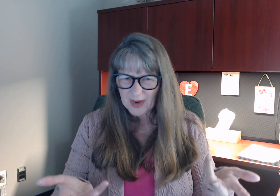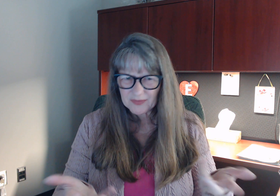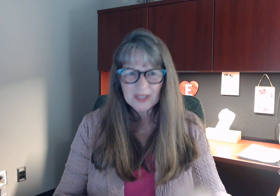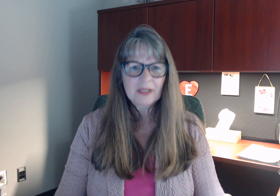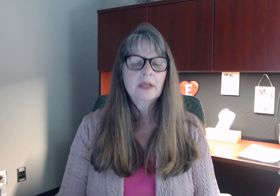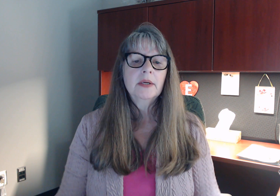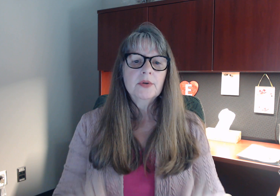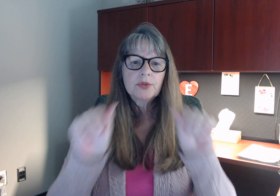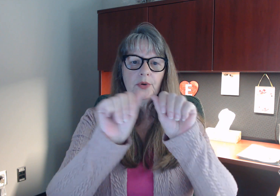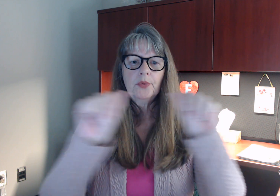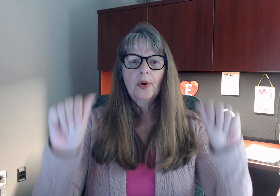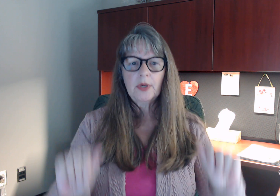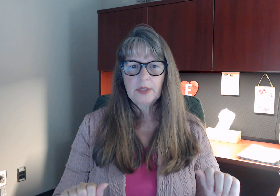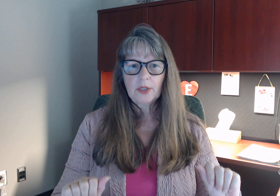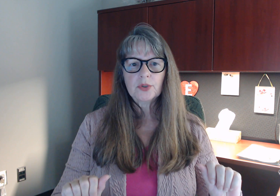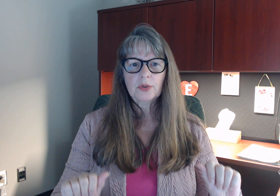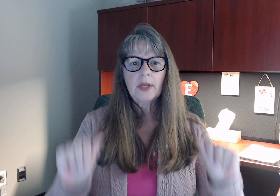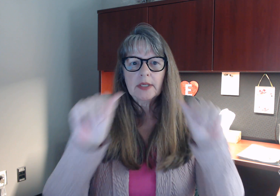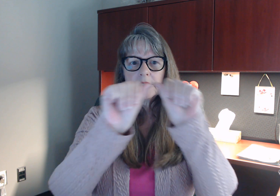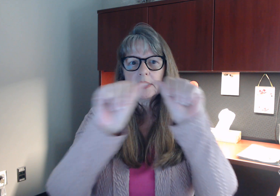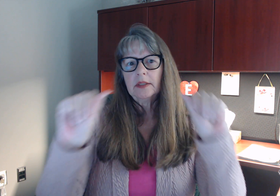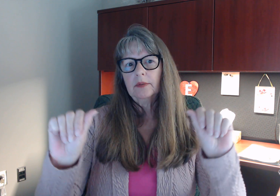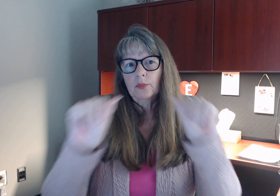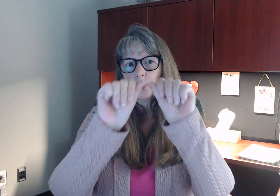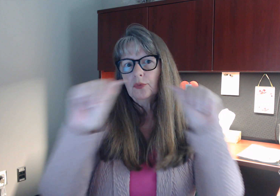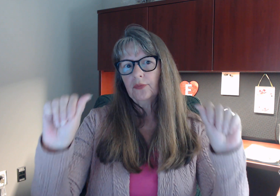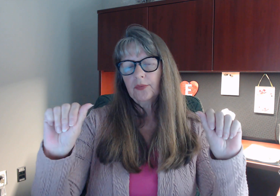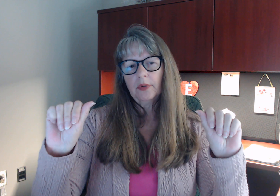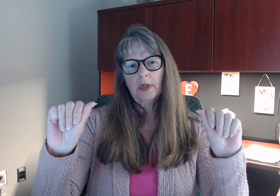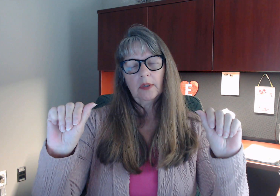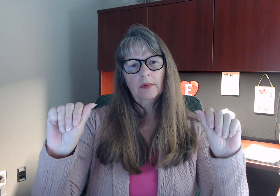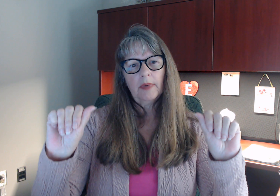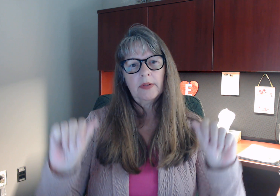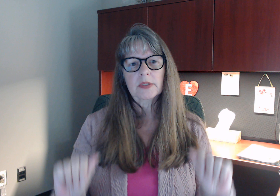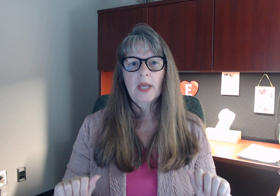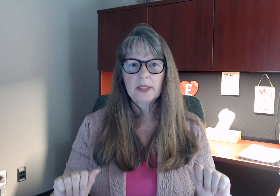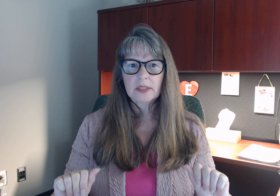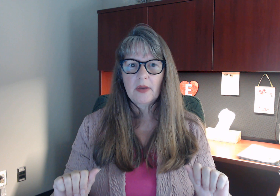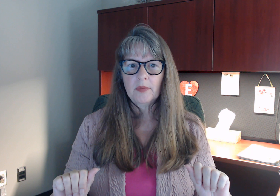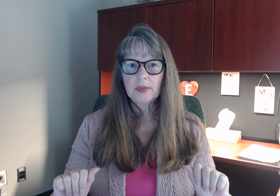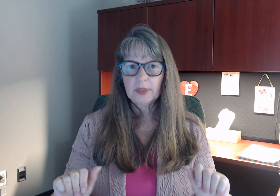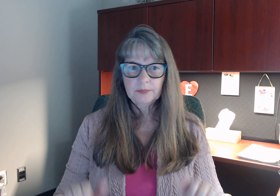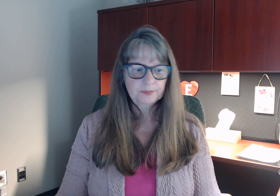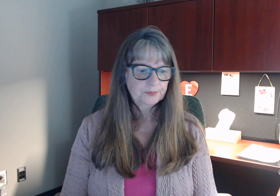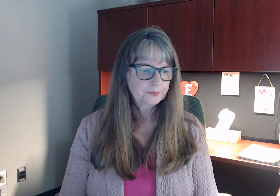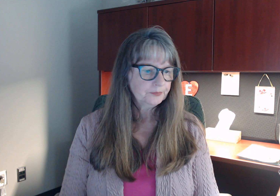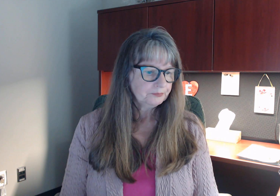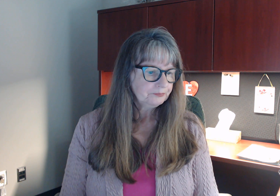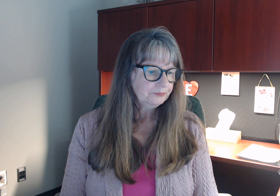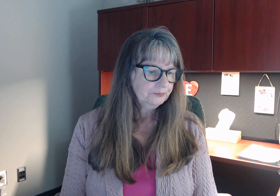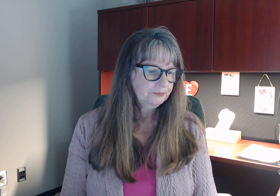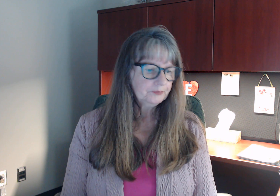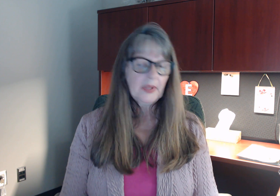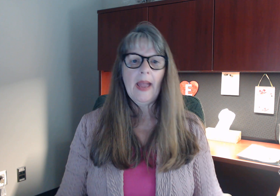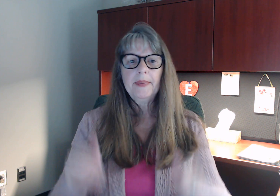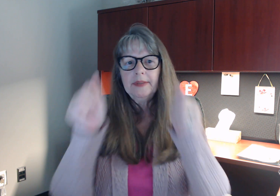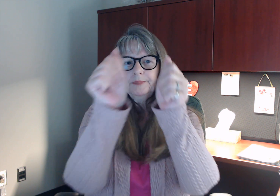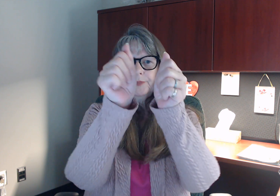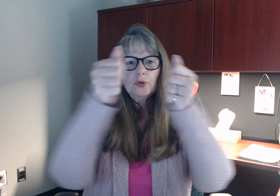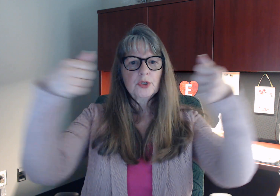drafting. So architecture, like it's the roof and the sides of a building. Cabinet, you're just